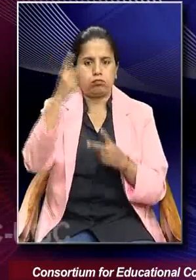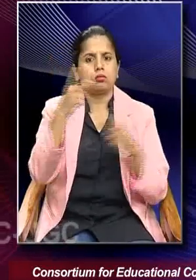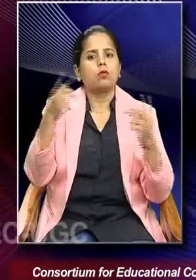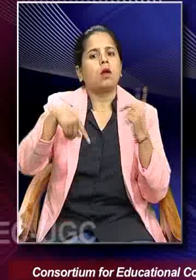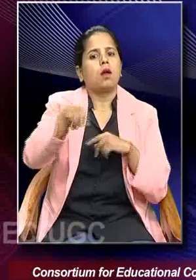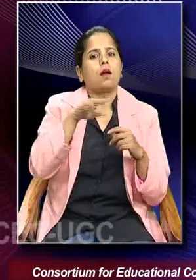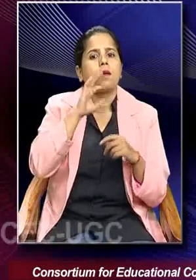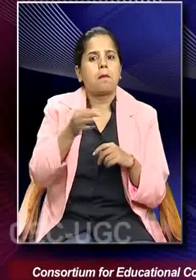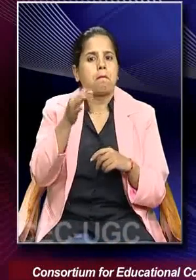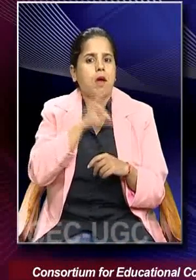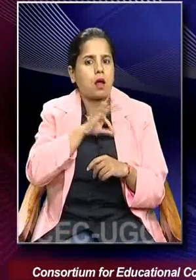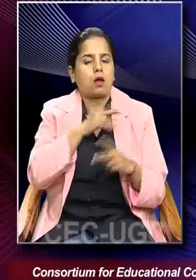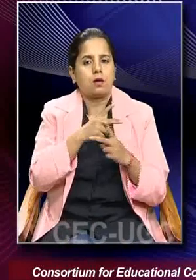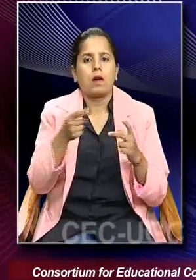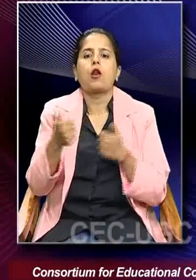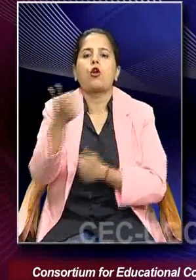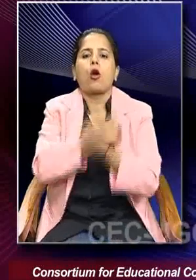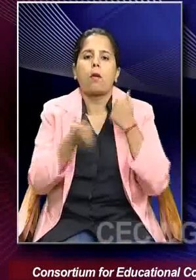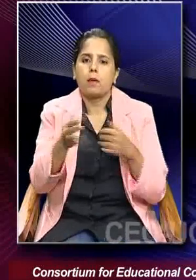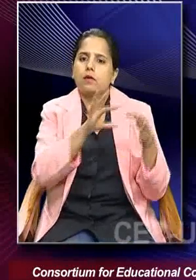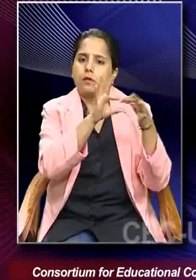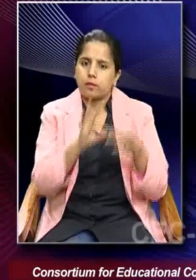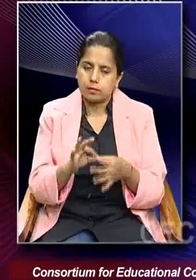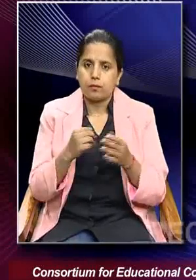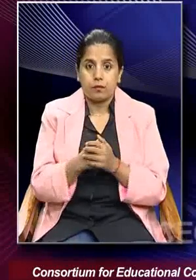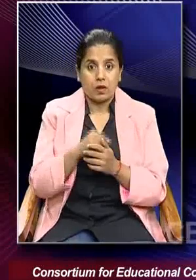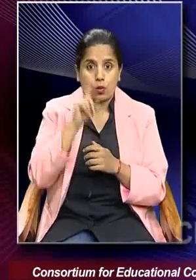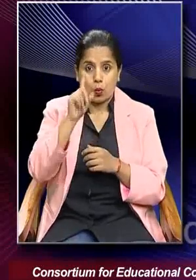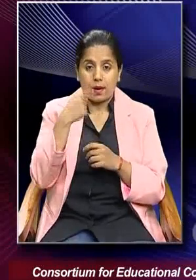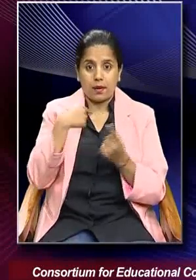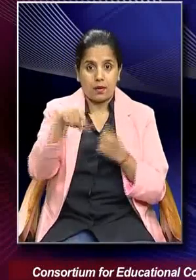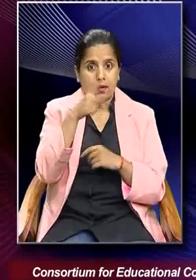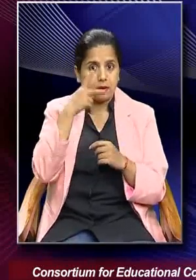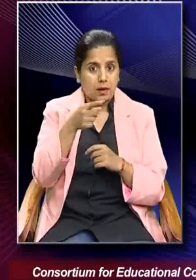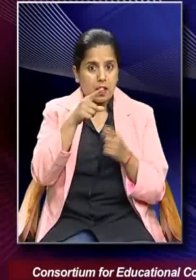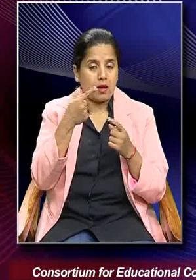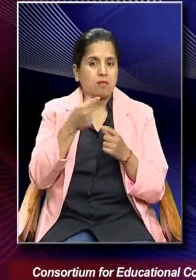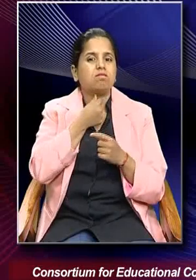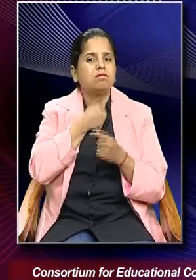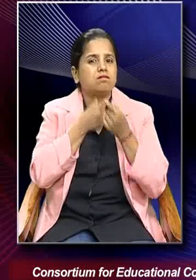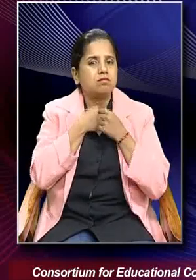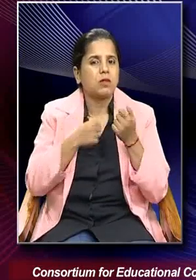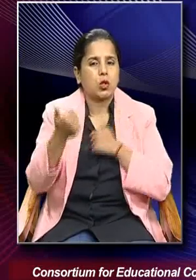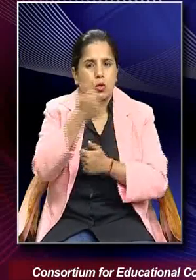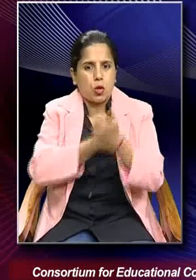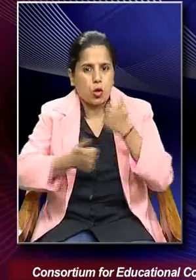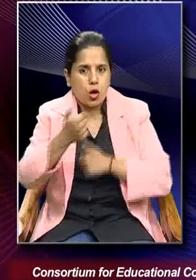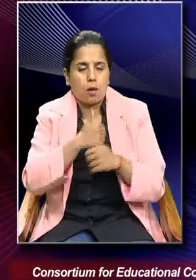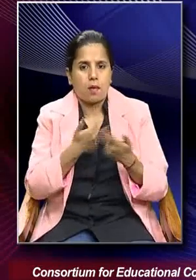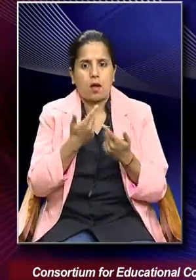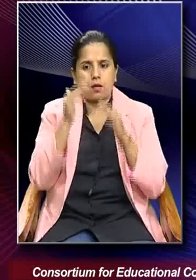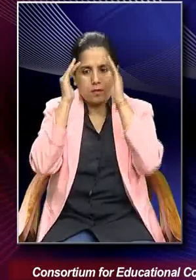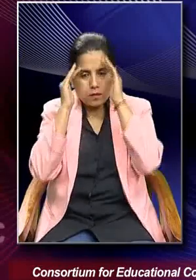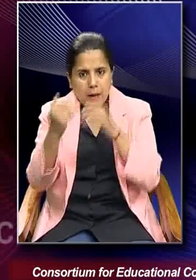is associated with competition. So once we have these elements of greed, competition and concentration